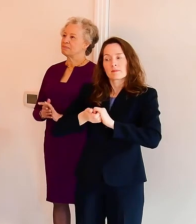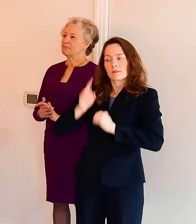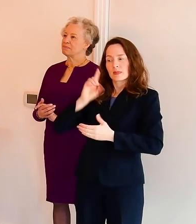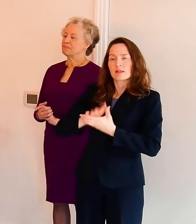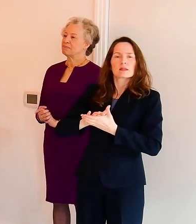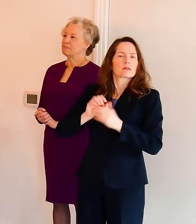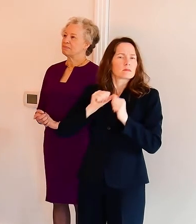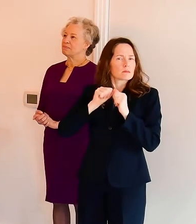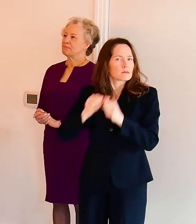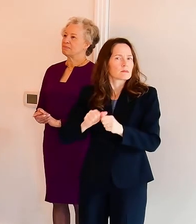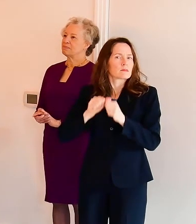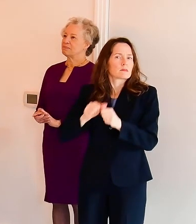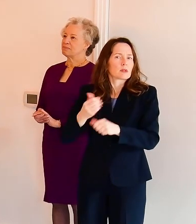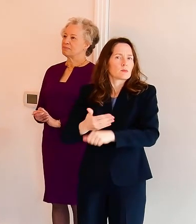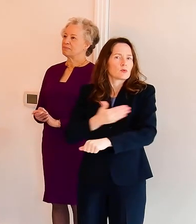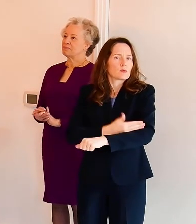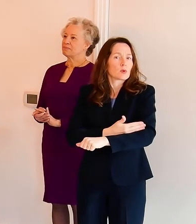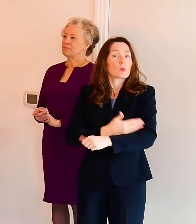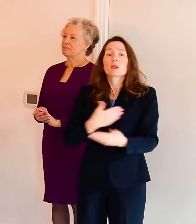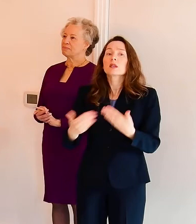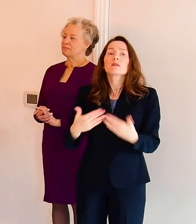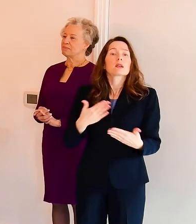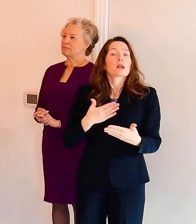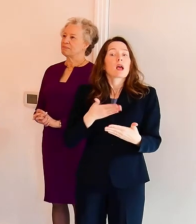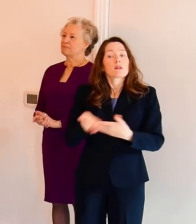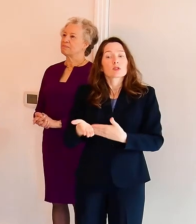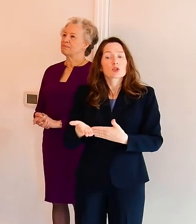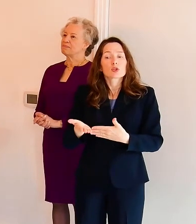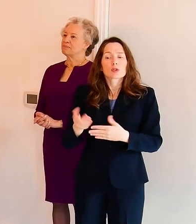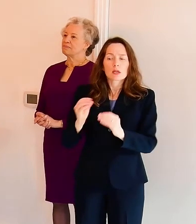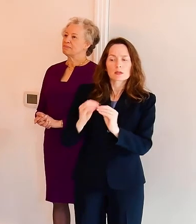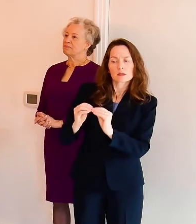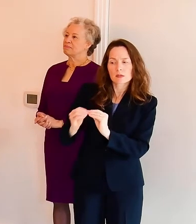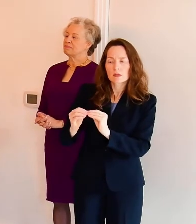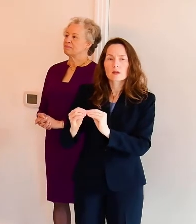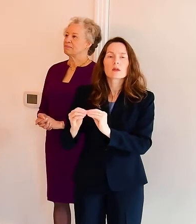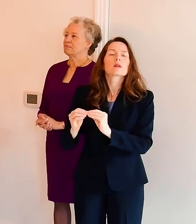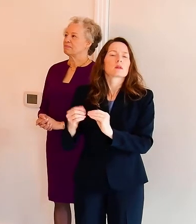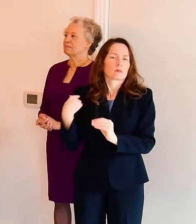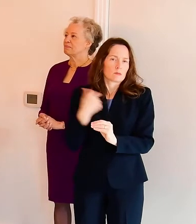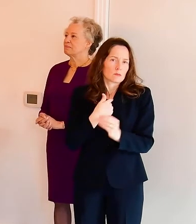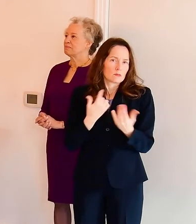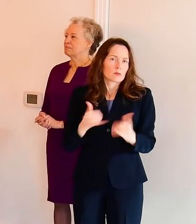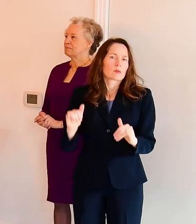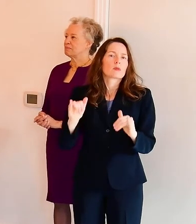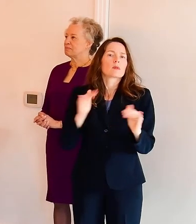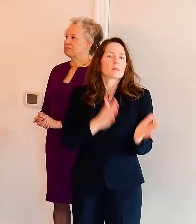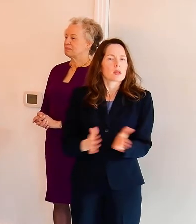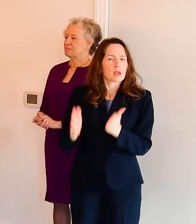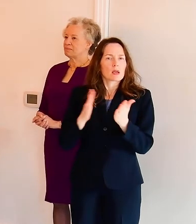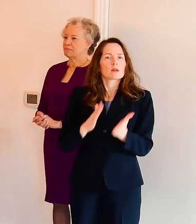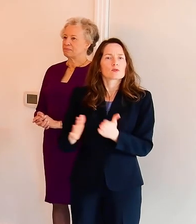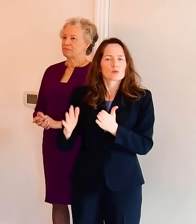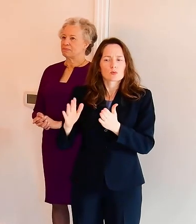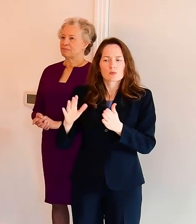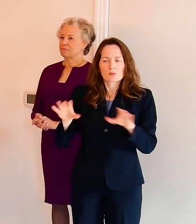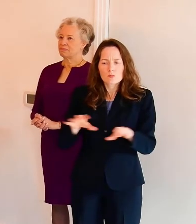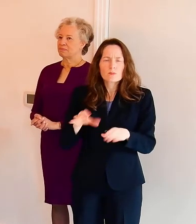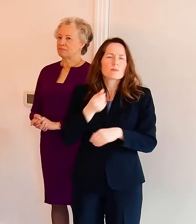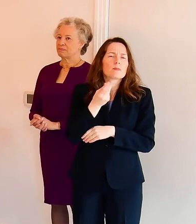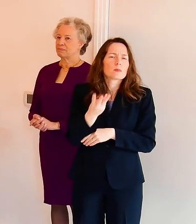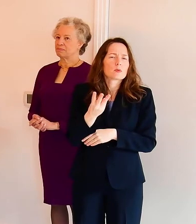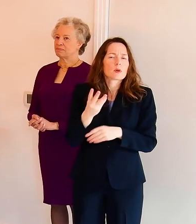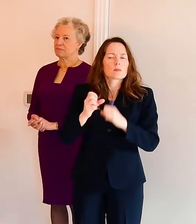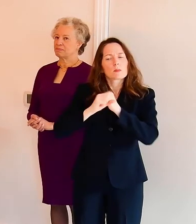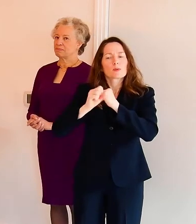so even after these challenges are addressed, the funds from this grant will be put towards several promotional projects this year that will move the needle of economic progress